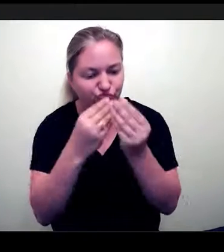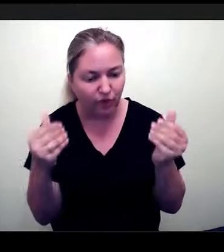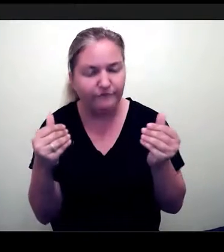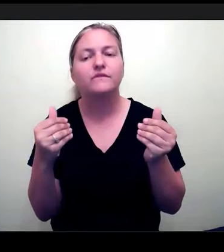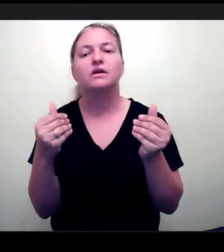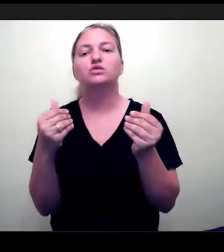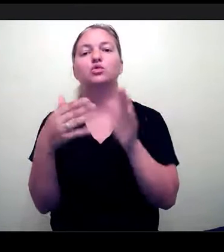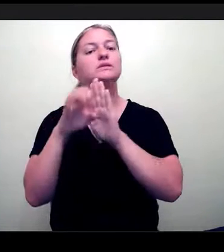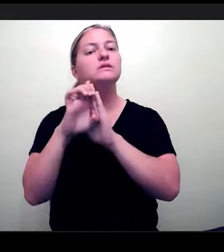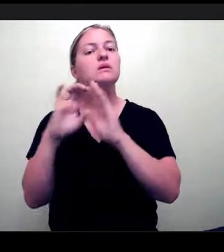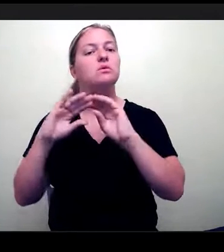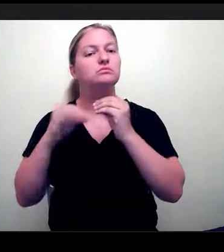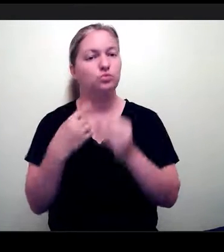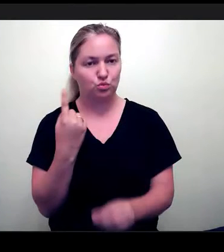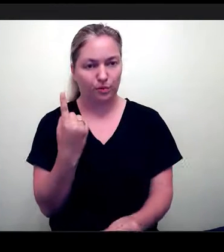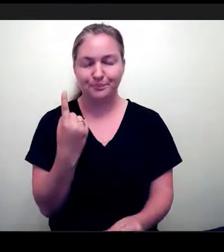number 1.